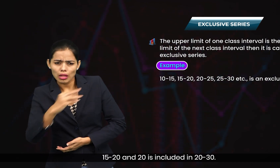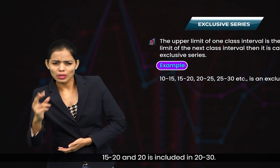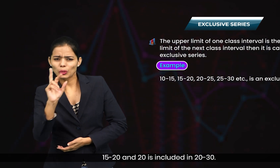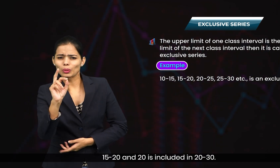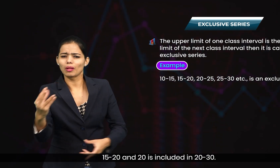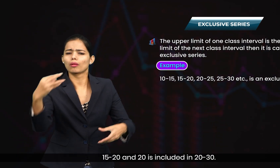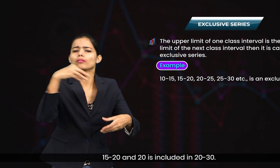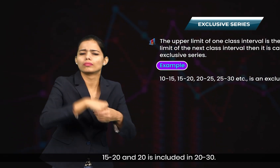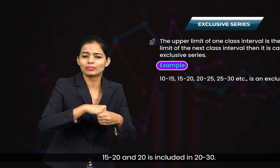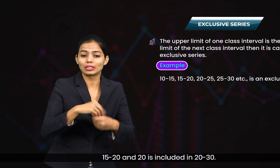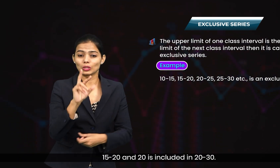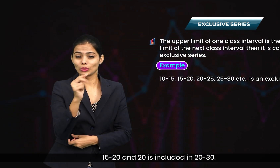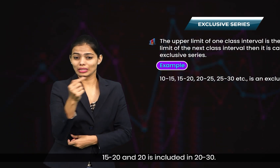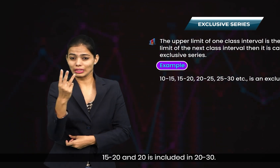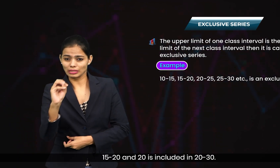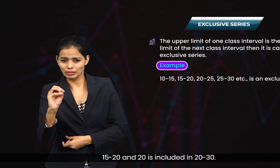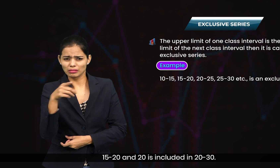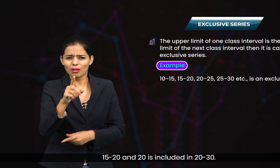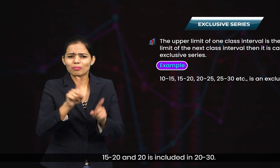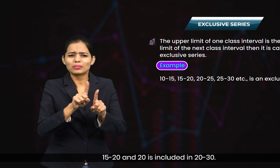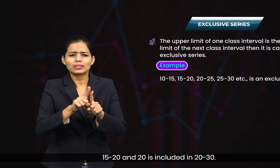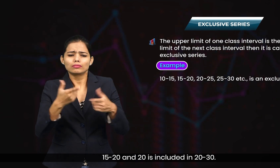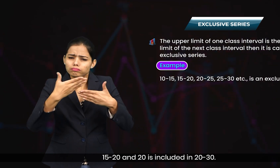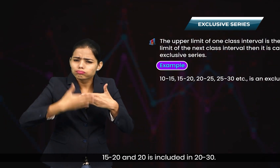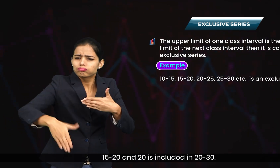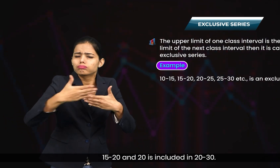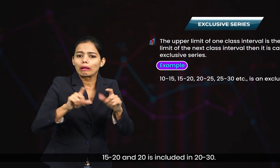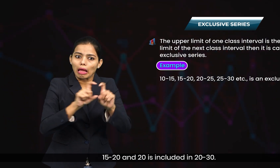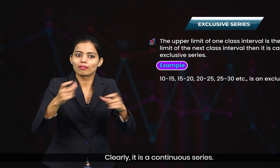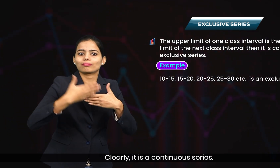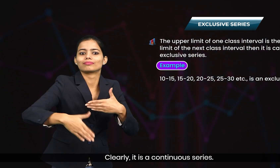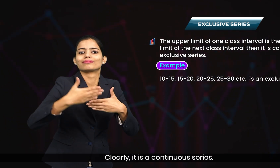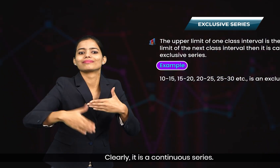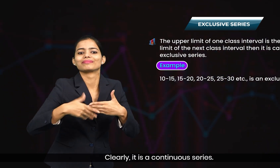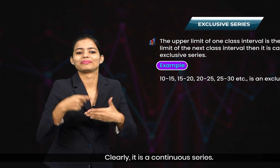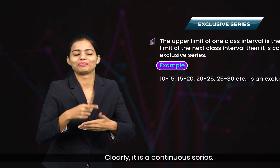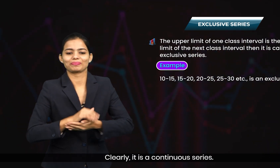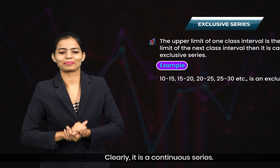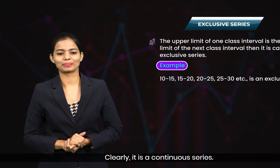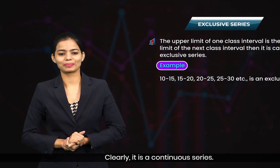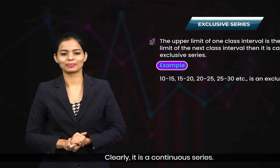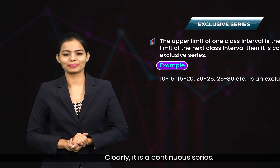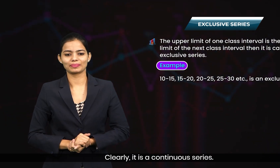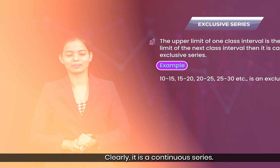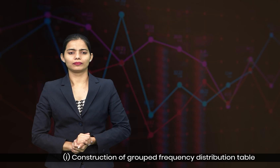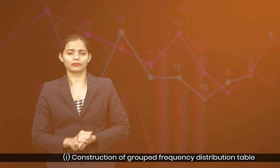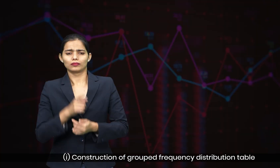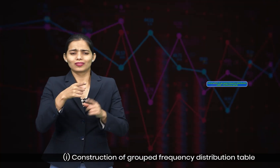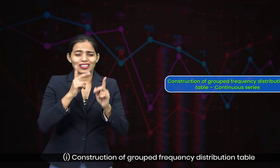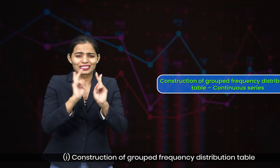20 and 20 is included in 20 to 30. Clearly, it is a continuous series. Construction